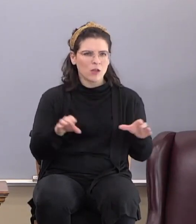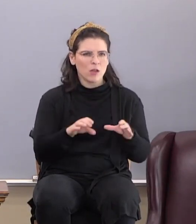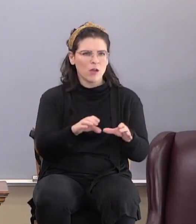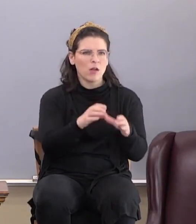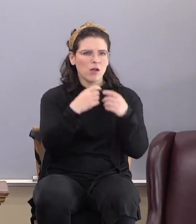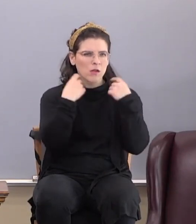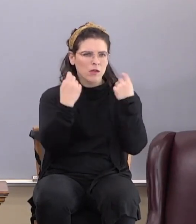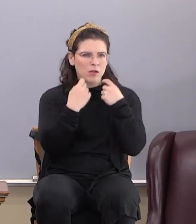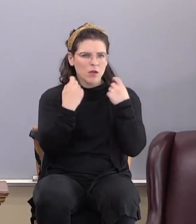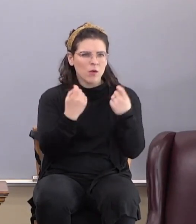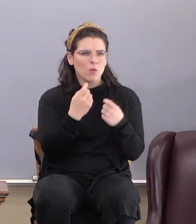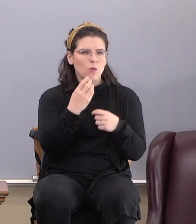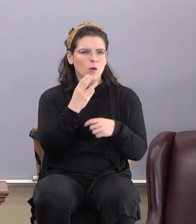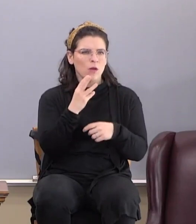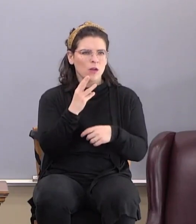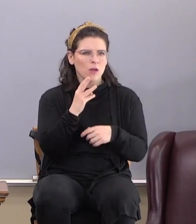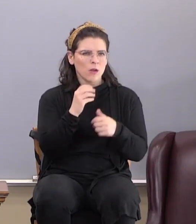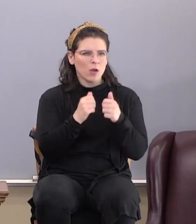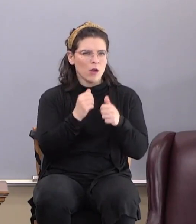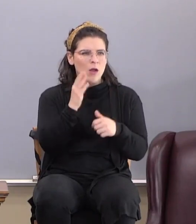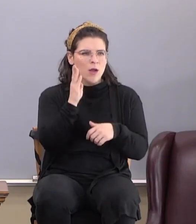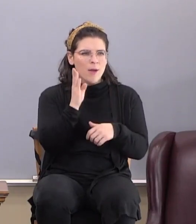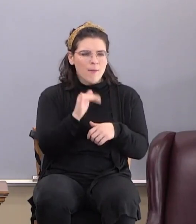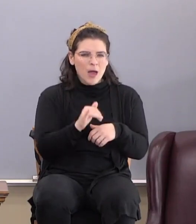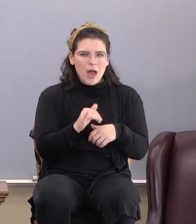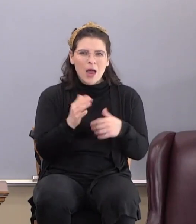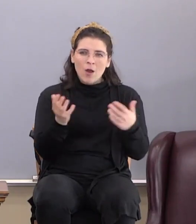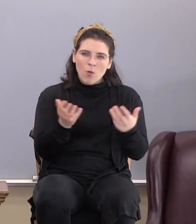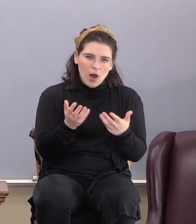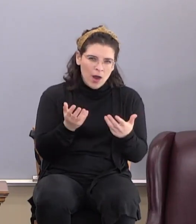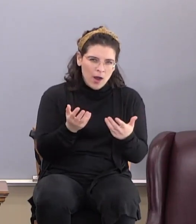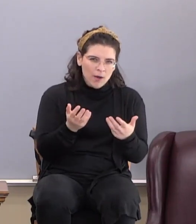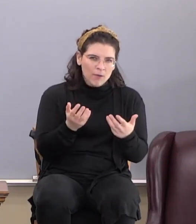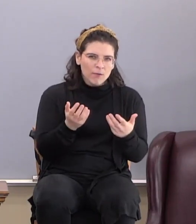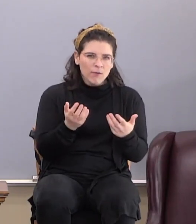sins, which were by what?